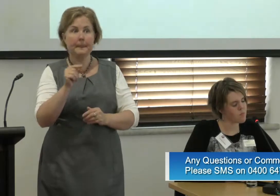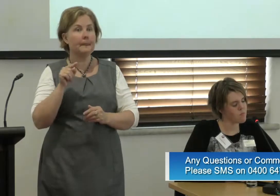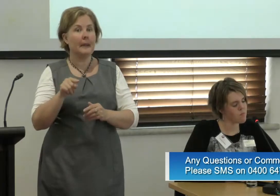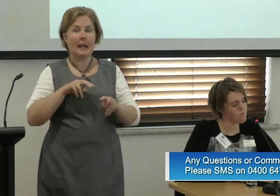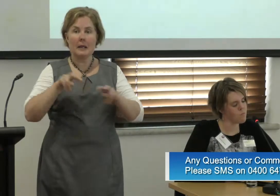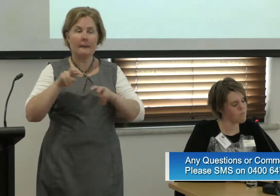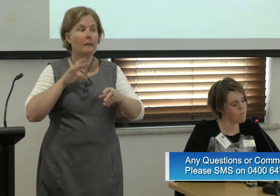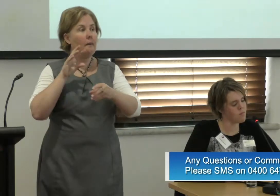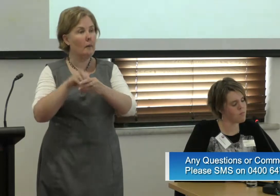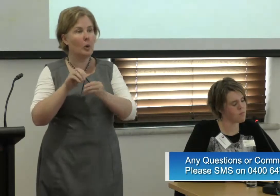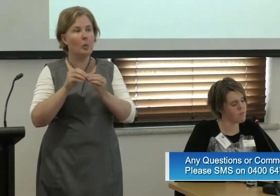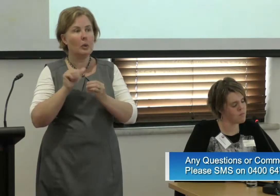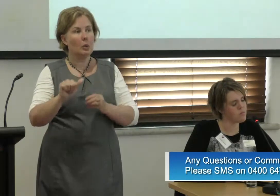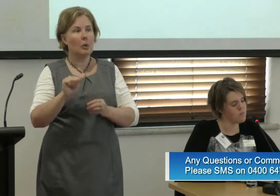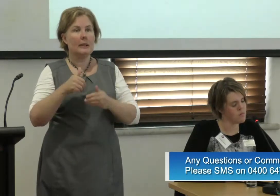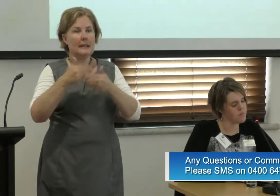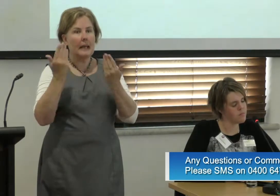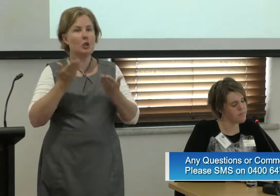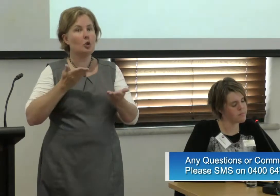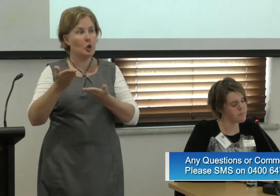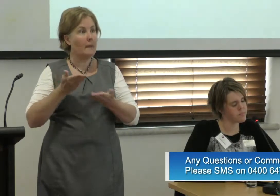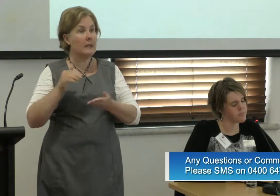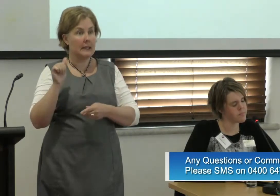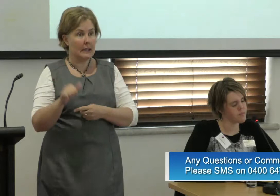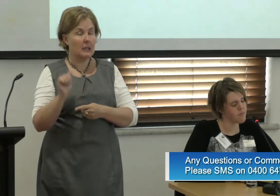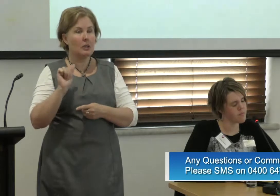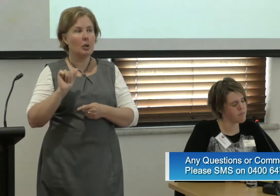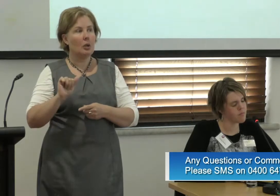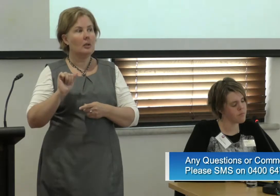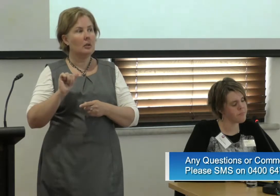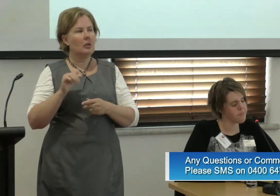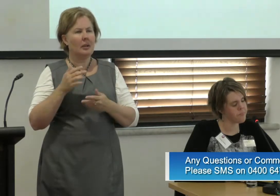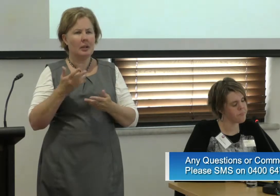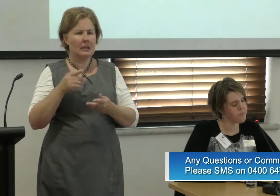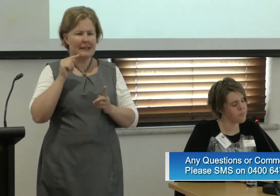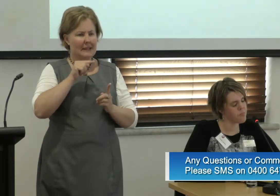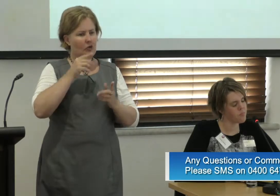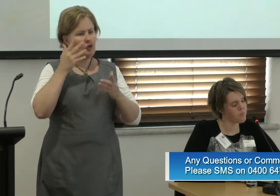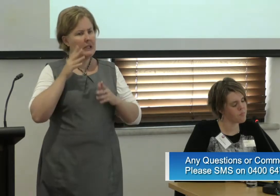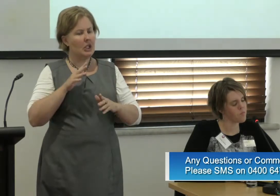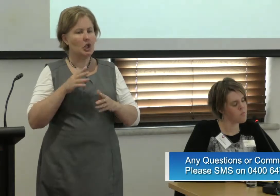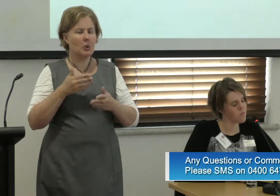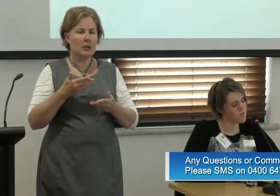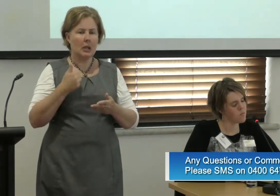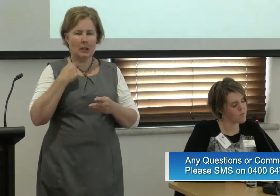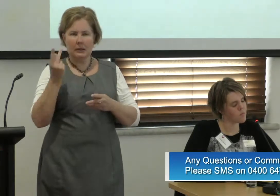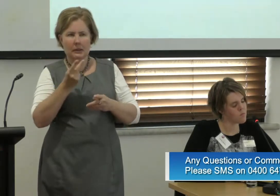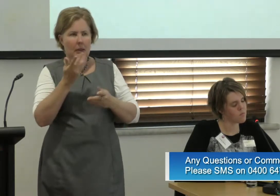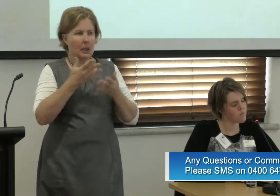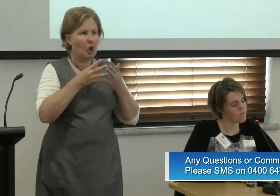actively get involved with her day service. It's the residential. So I was looking for some guidance on how